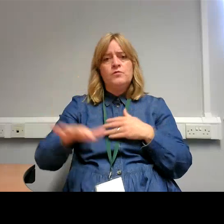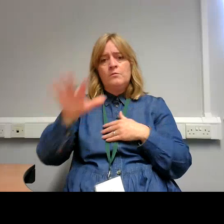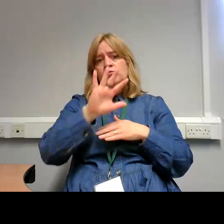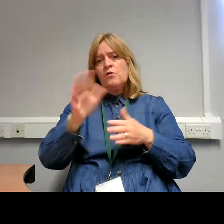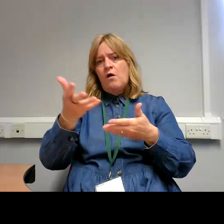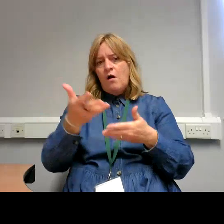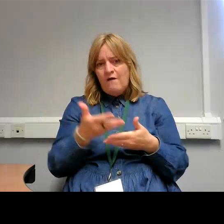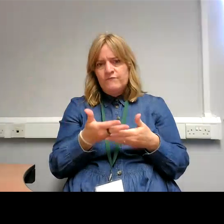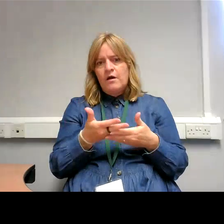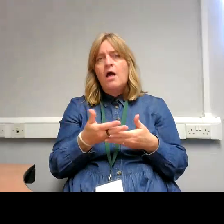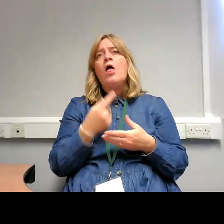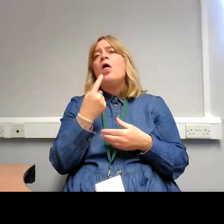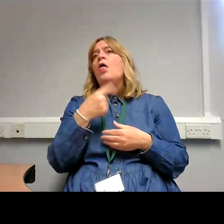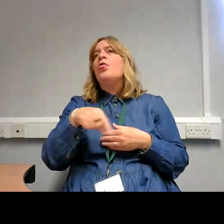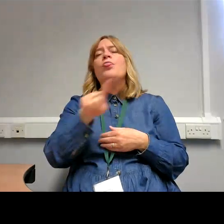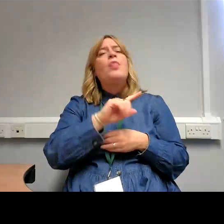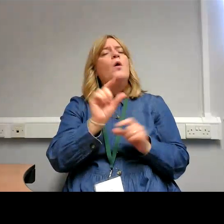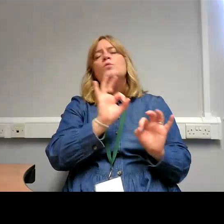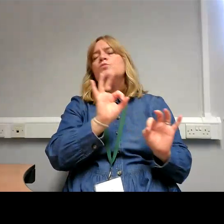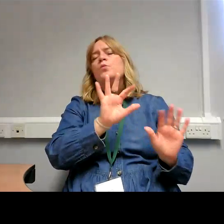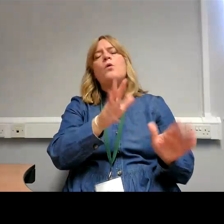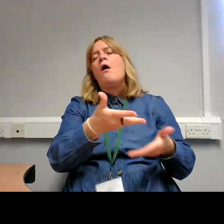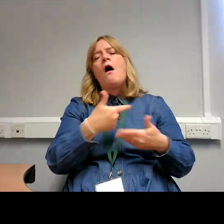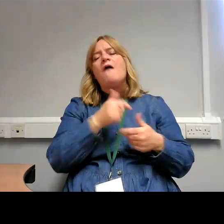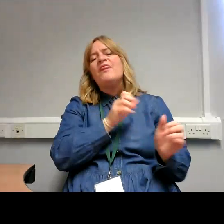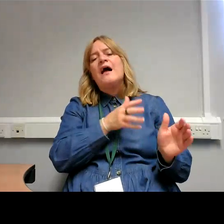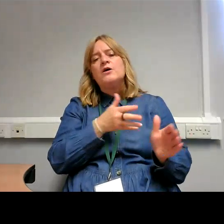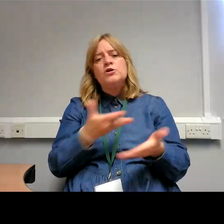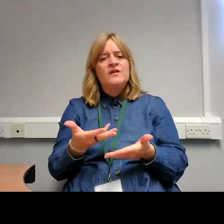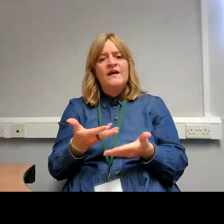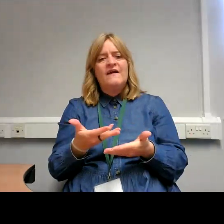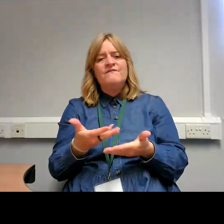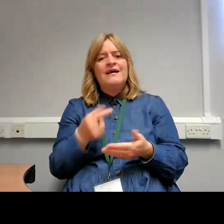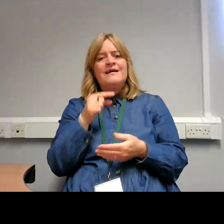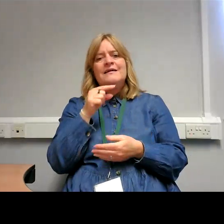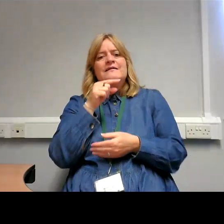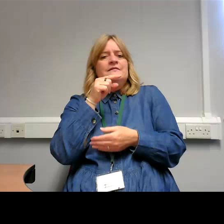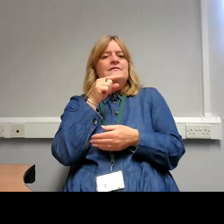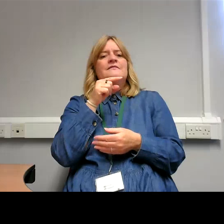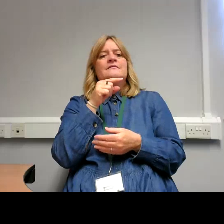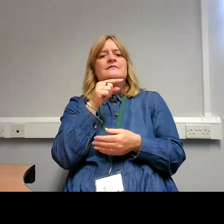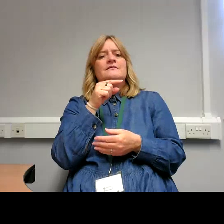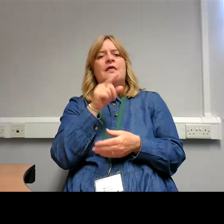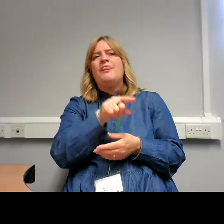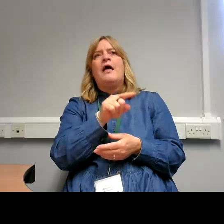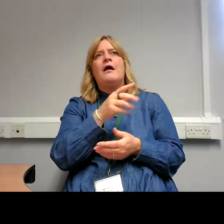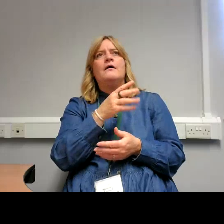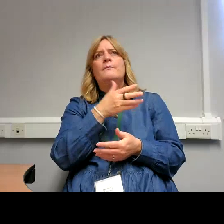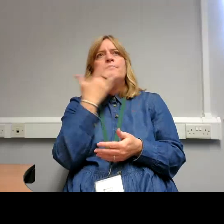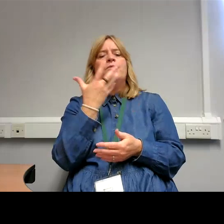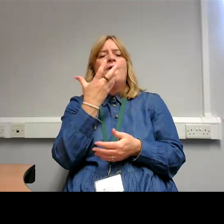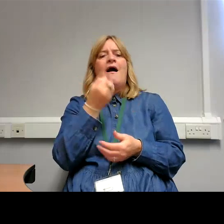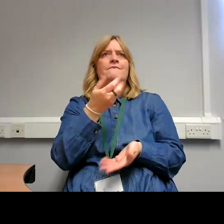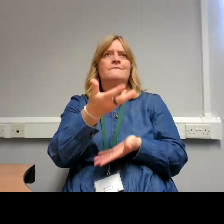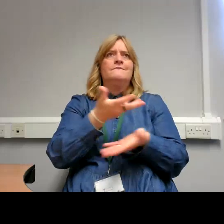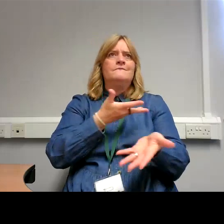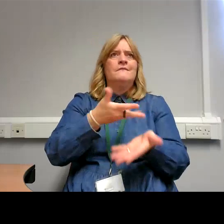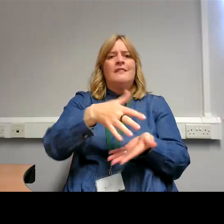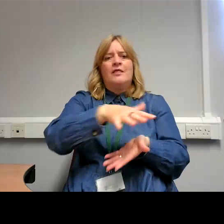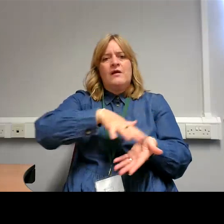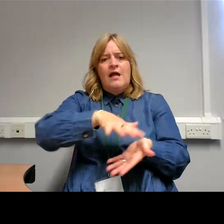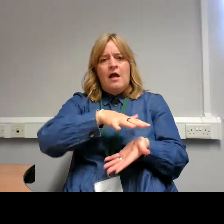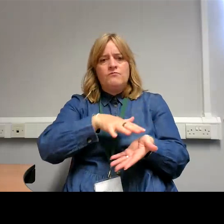don't have a consultation room. And there are only 2 pharmacies across Derbyshire that don't, and I believe they are in the High